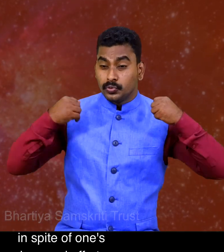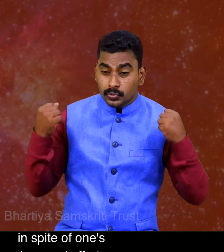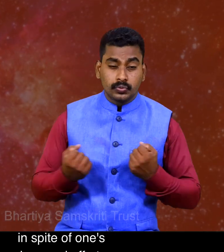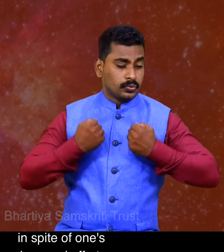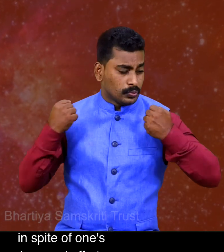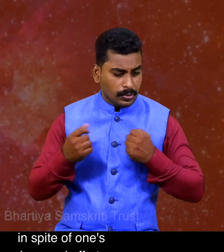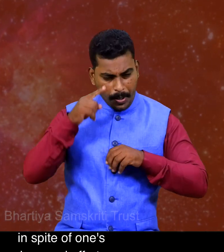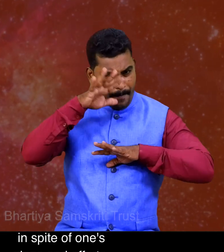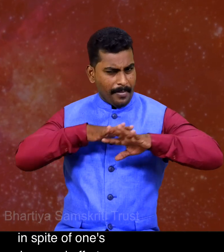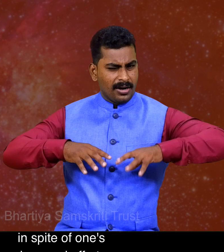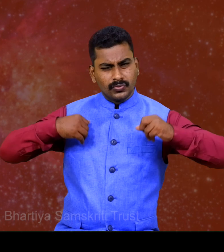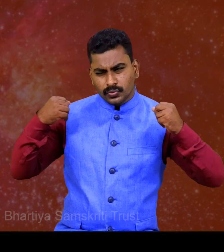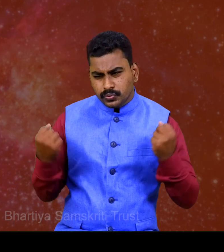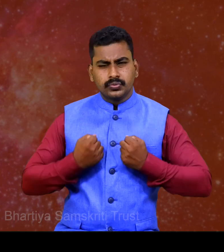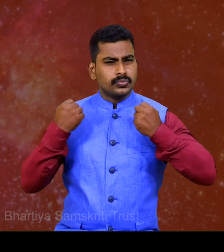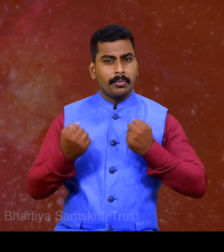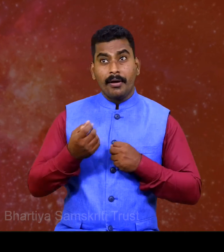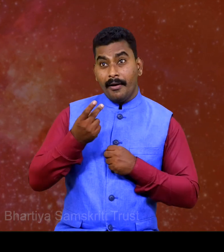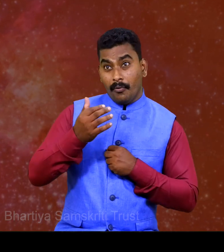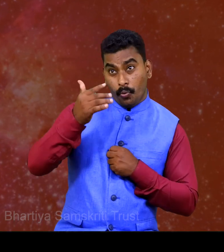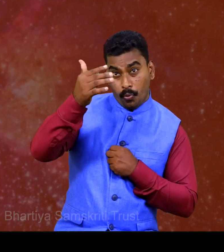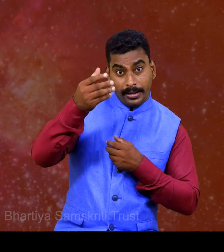one's plans and efforts.